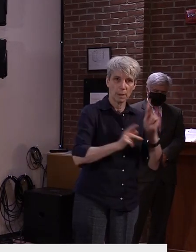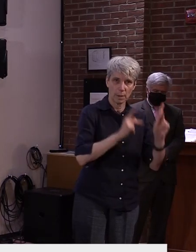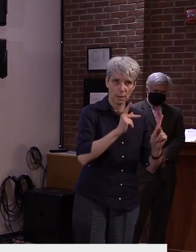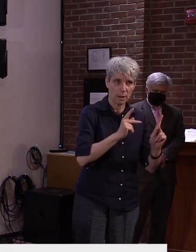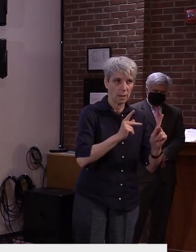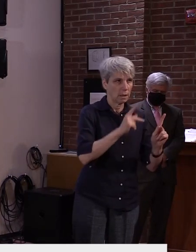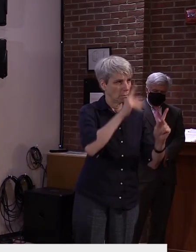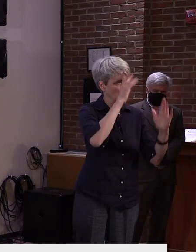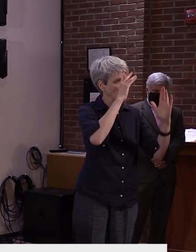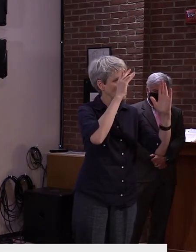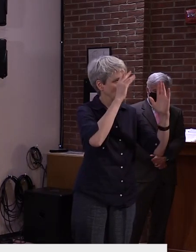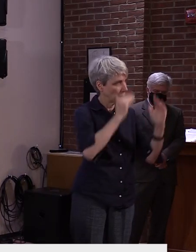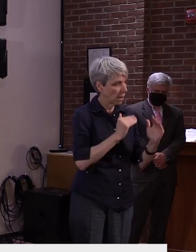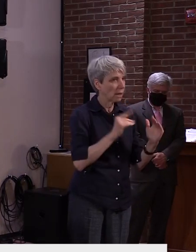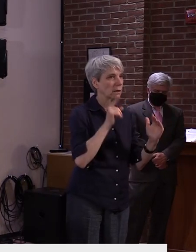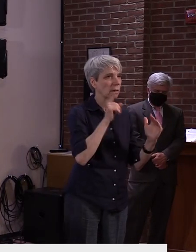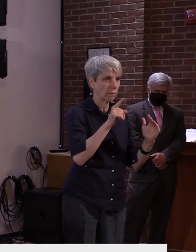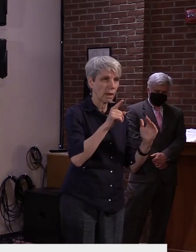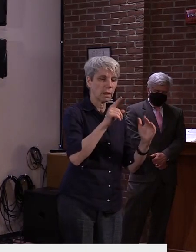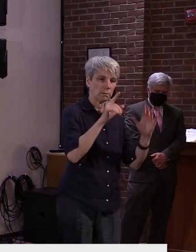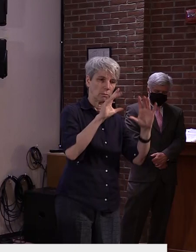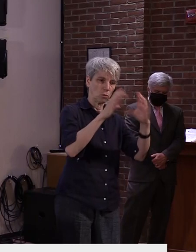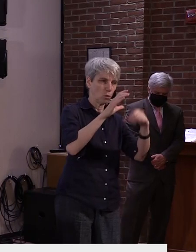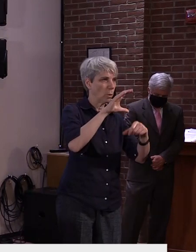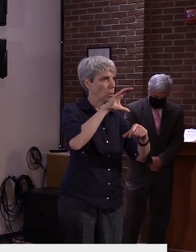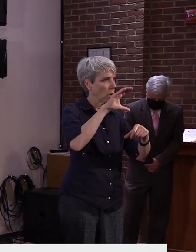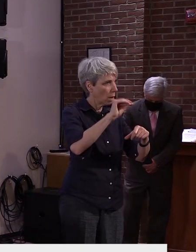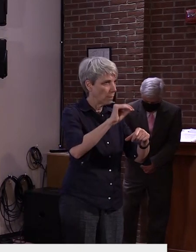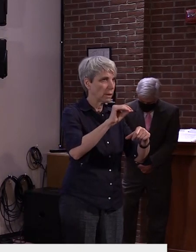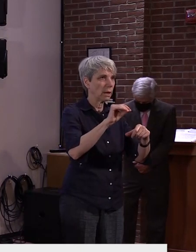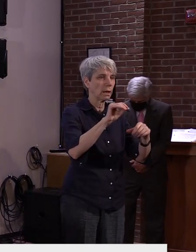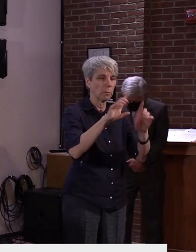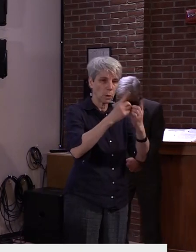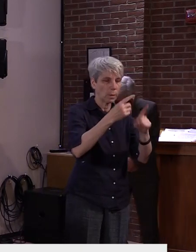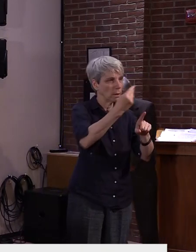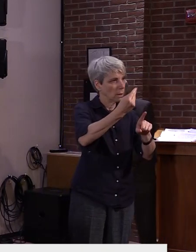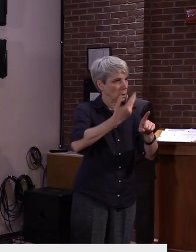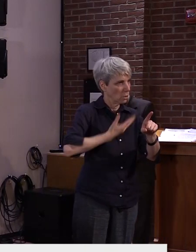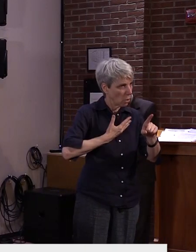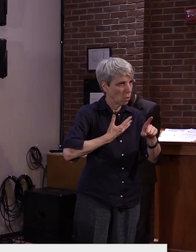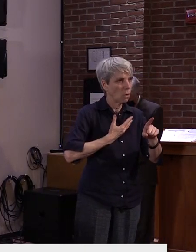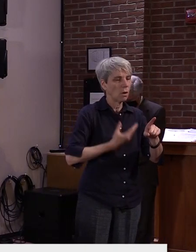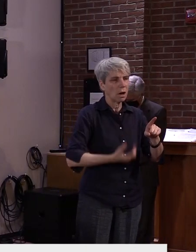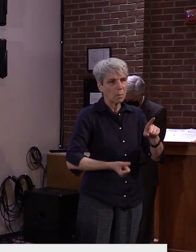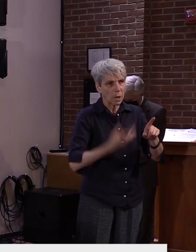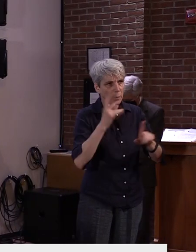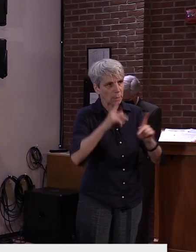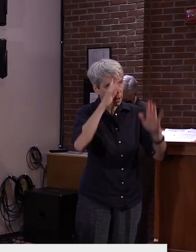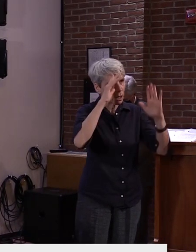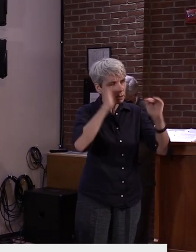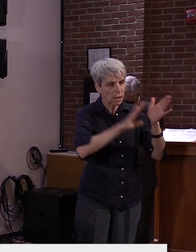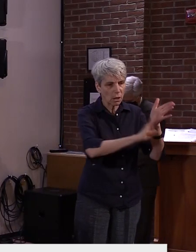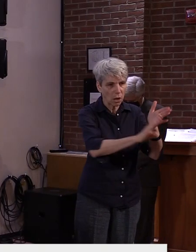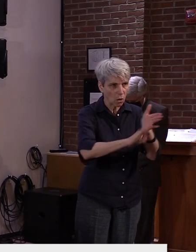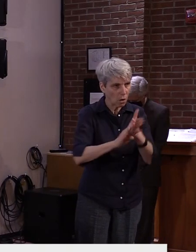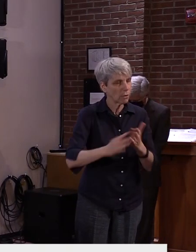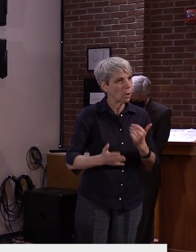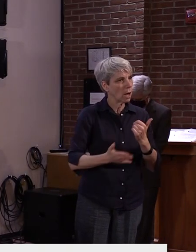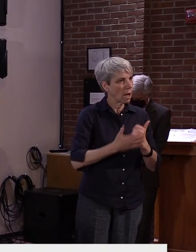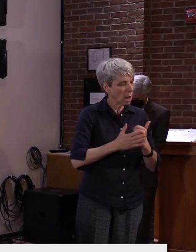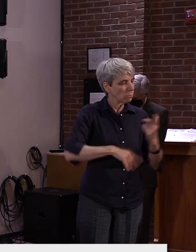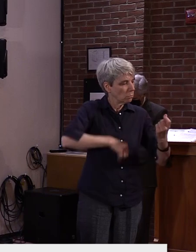information for each of the employees that would help us expedite the unemployment insurance claim process for those